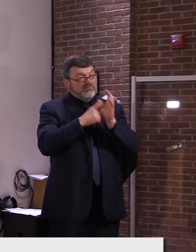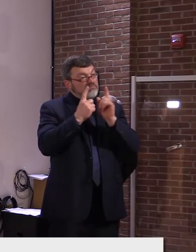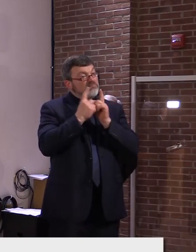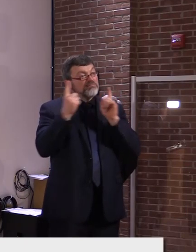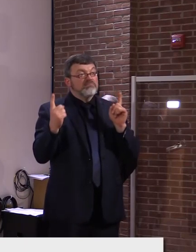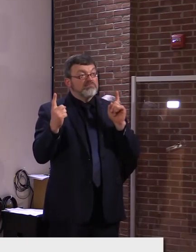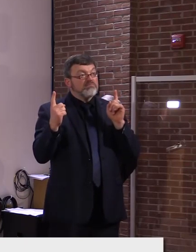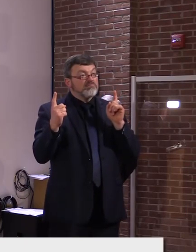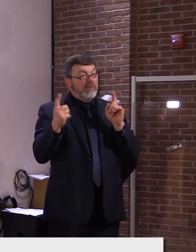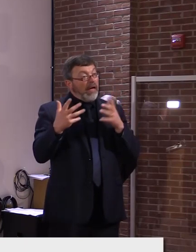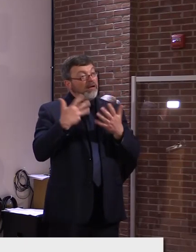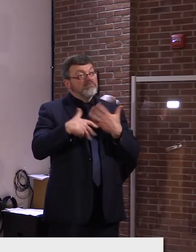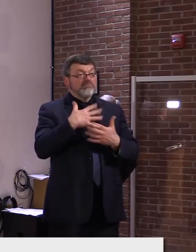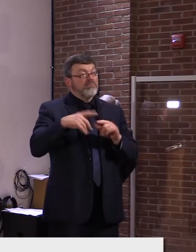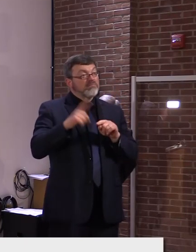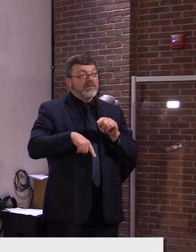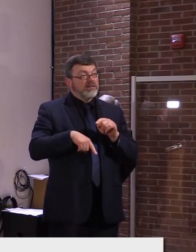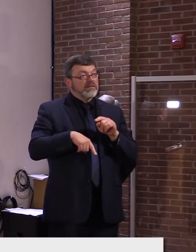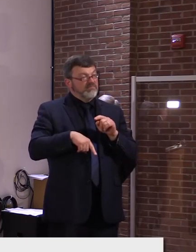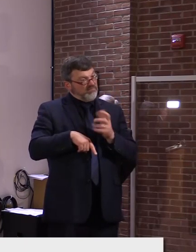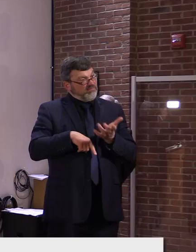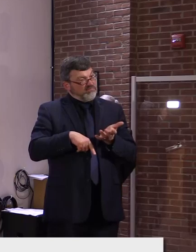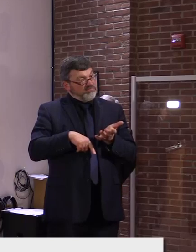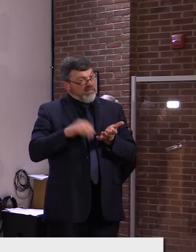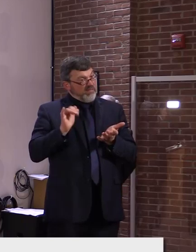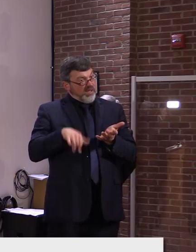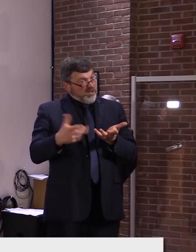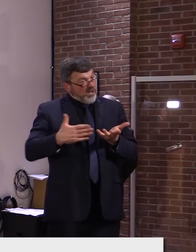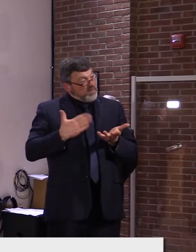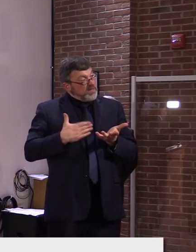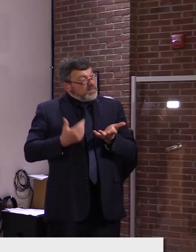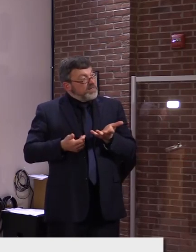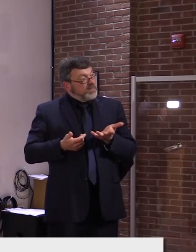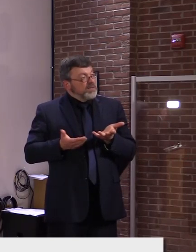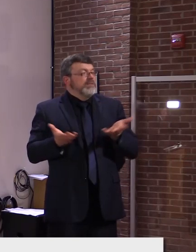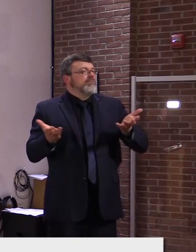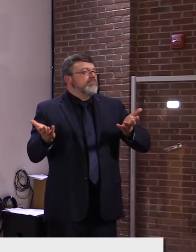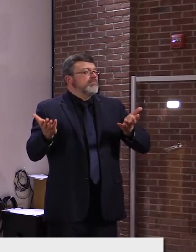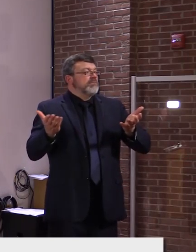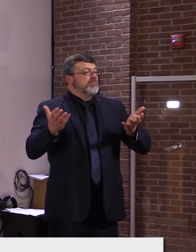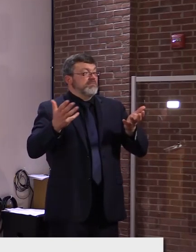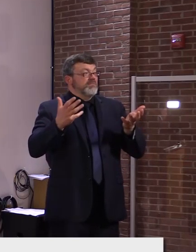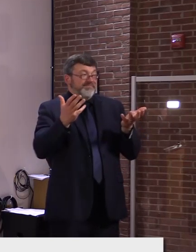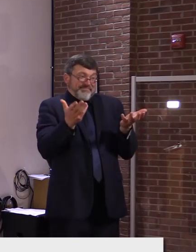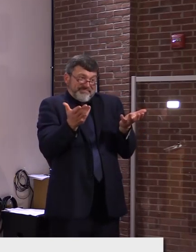provide guidance and opportunities for them to be vaccinated.